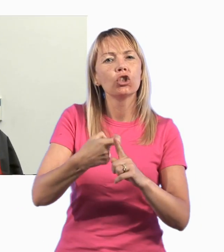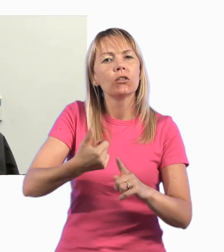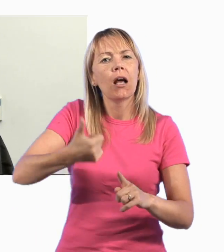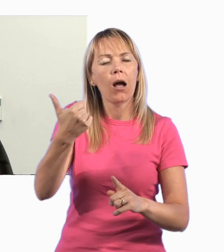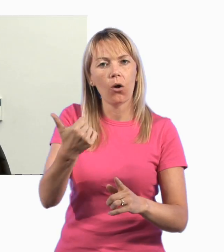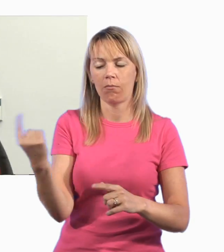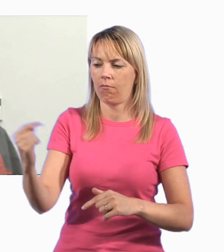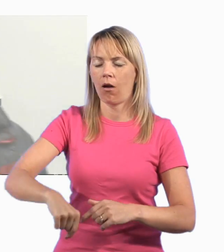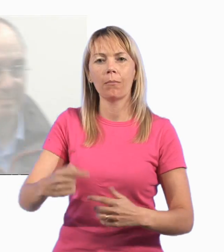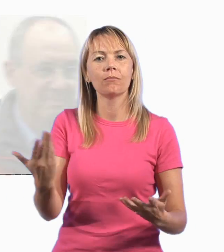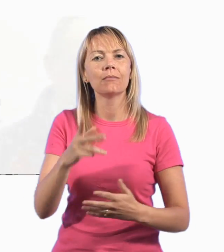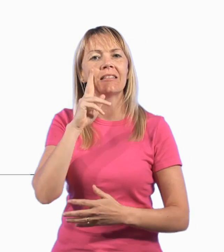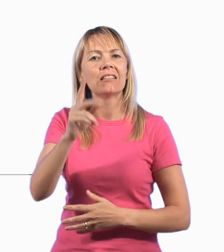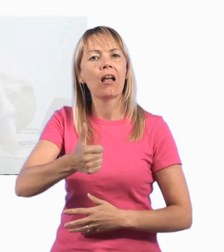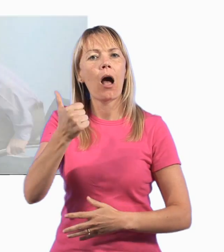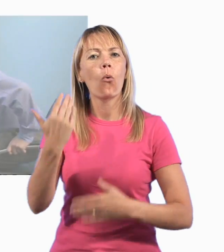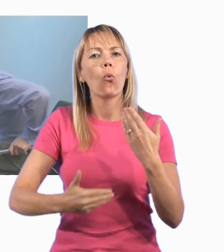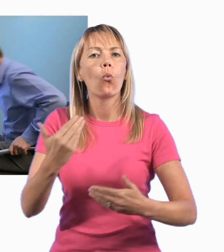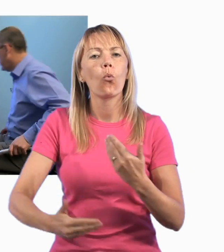to see how they got on.